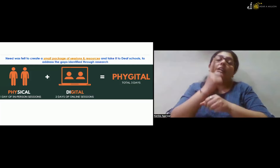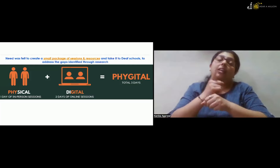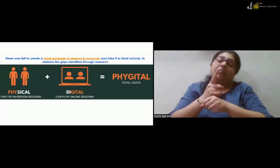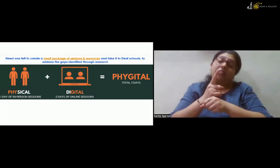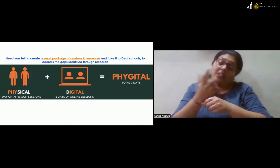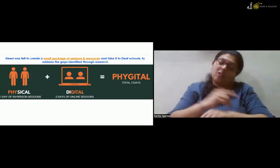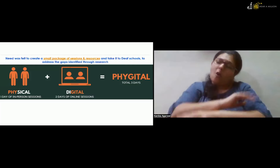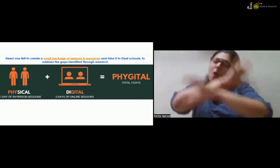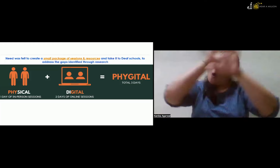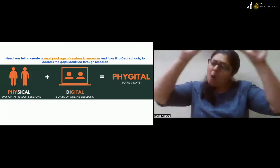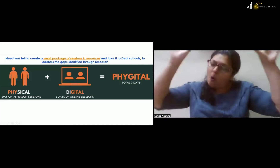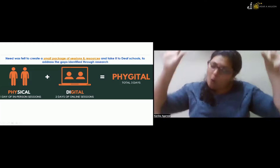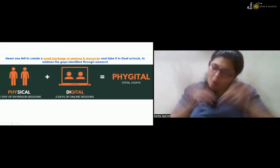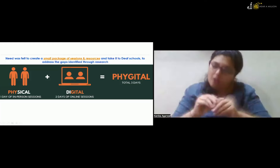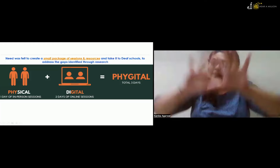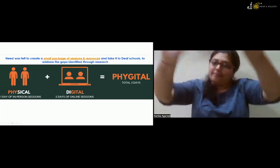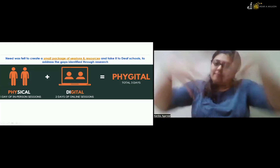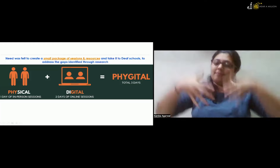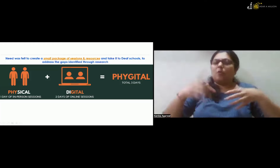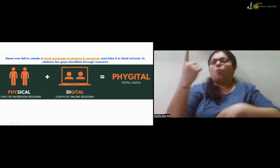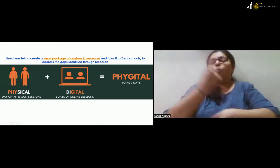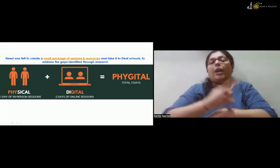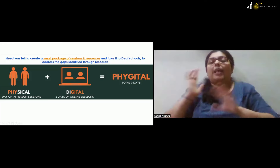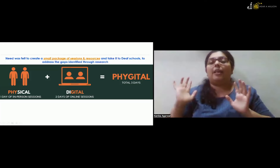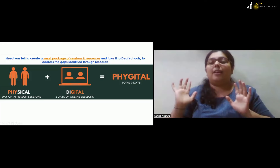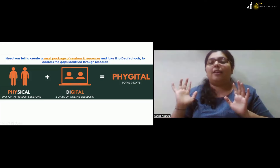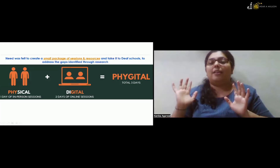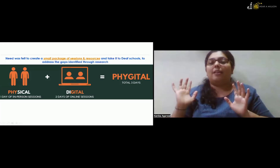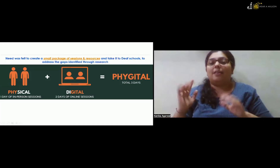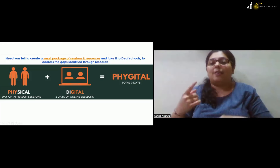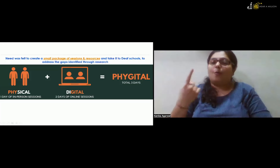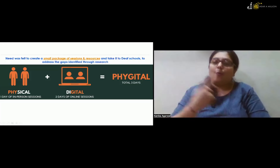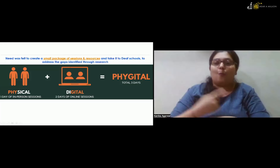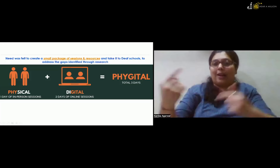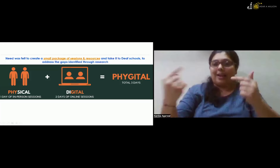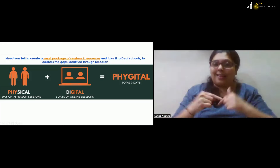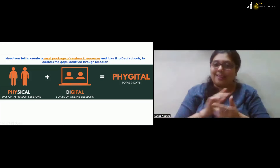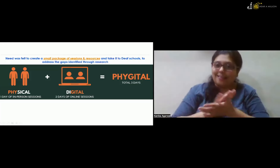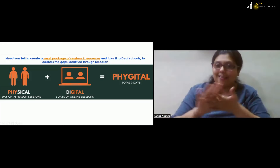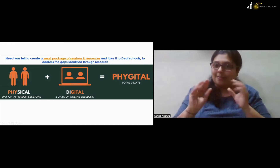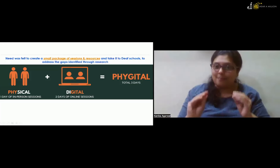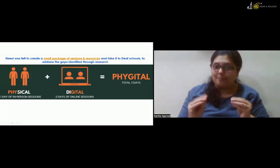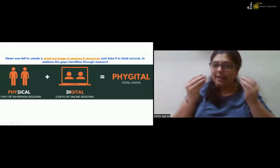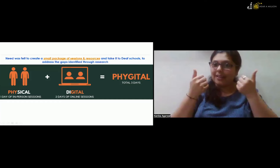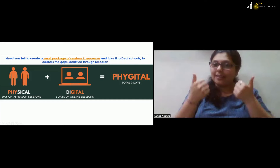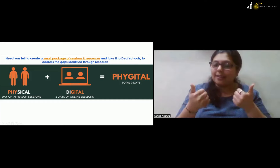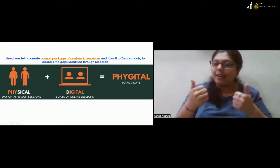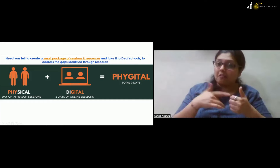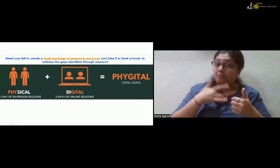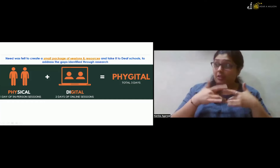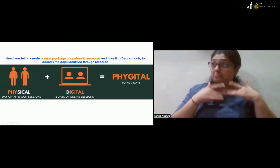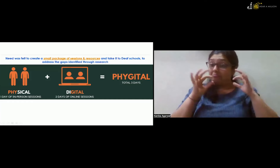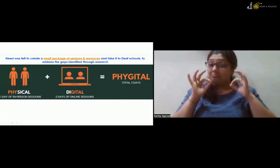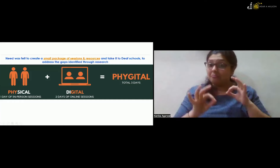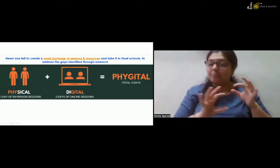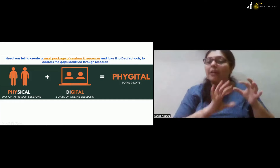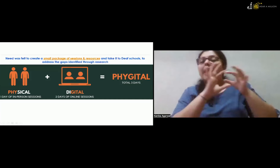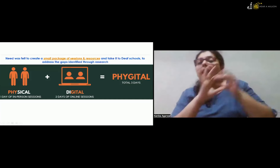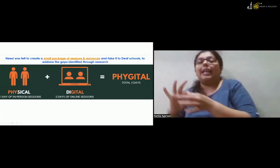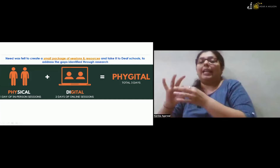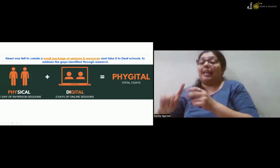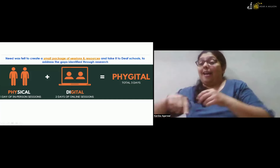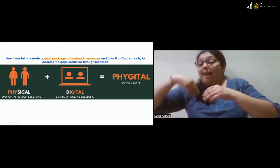issues where timing was a constraint, where teachers said that we won't be available, stuff like that. So online, we had 2 days, one for